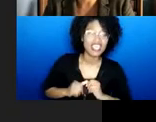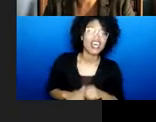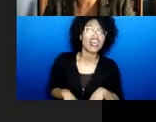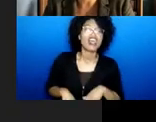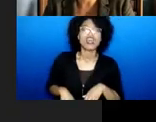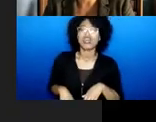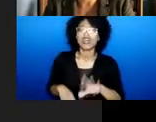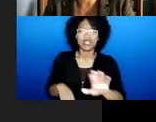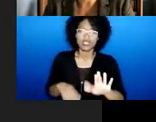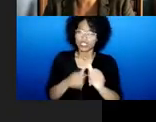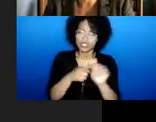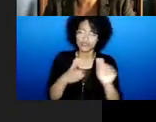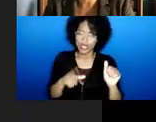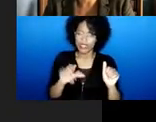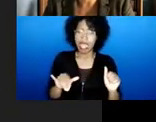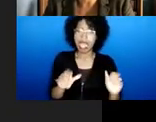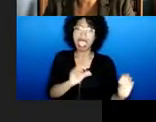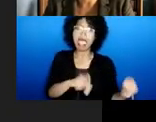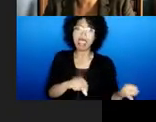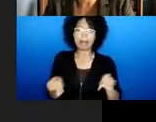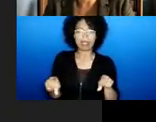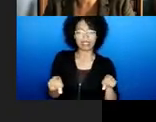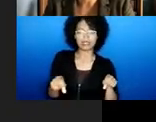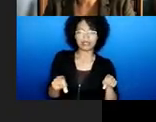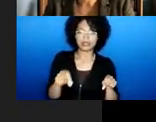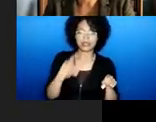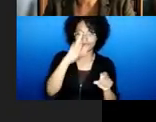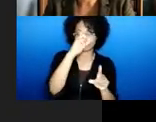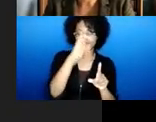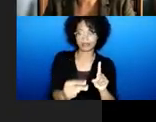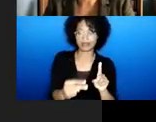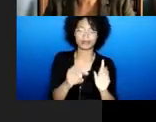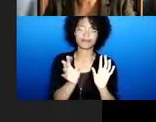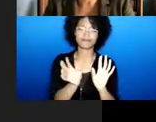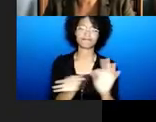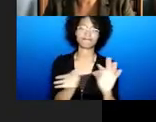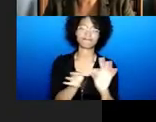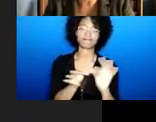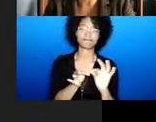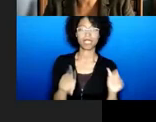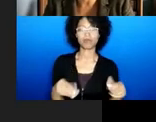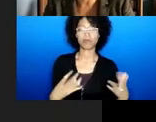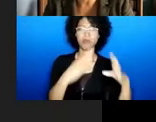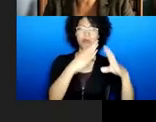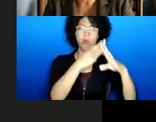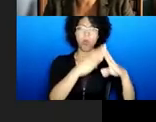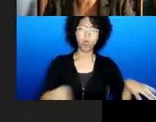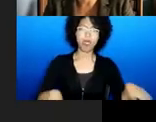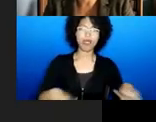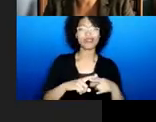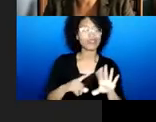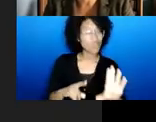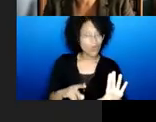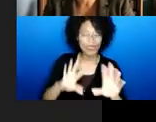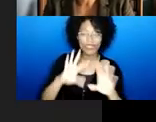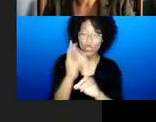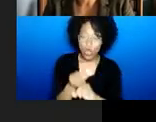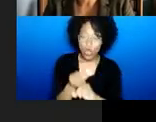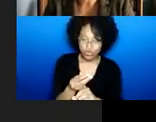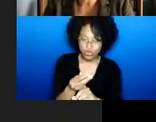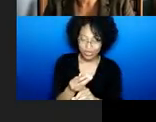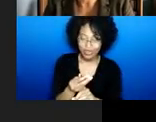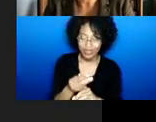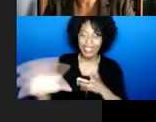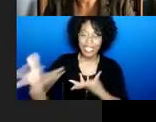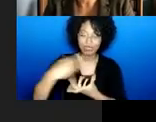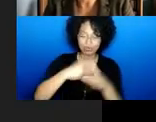trying to build in access barrier or remove barriers and provide access features, but also really shift to a culture of inclusion. And when you